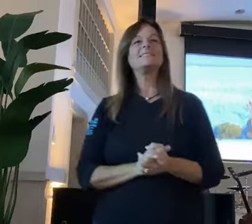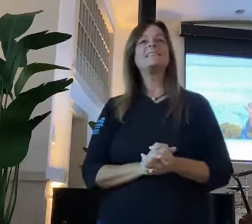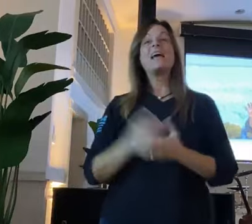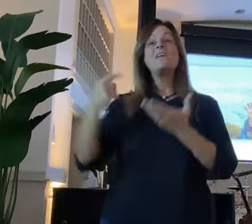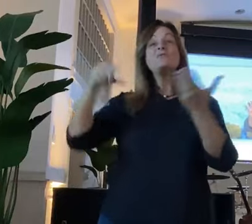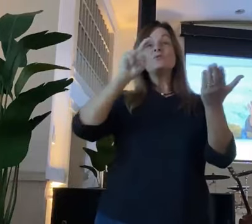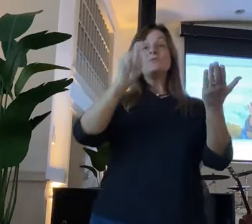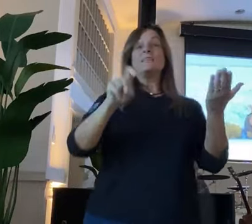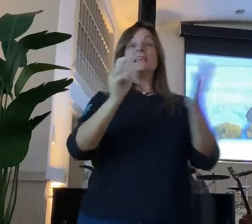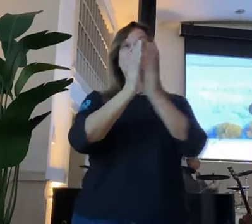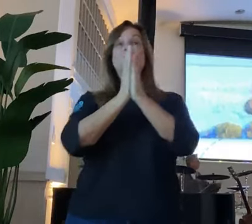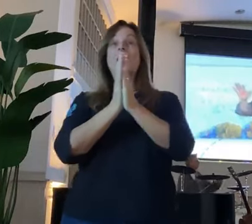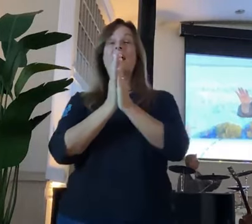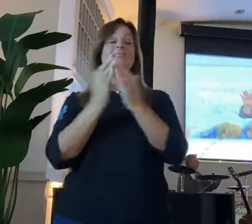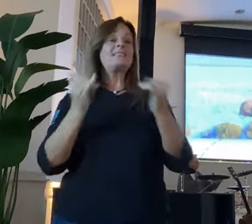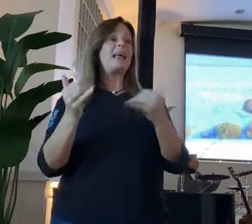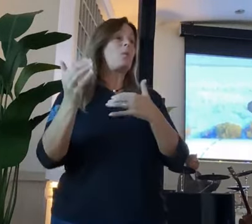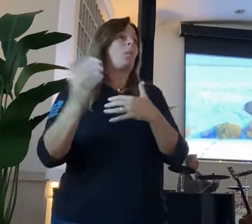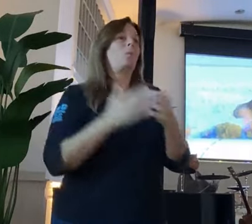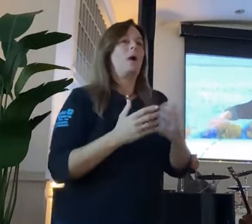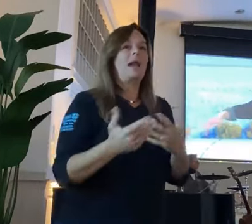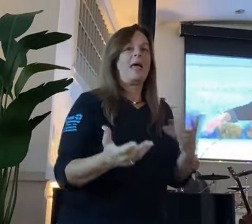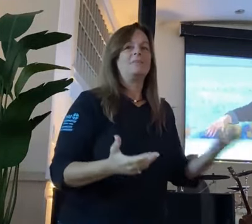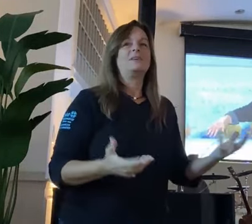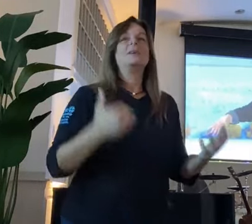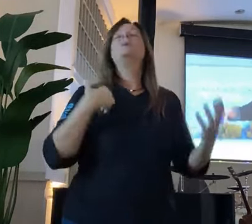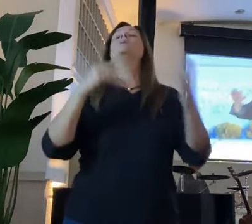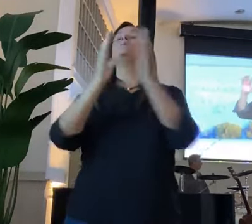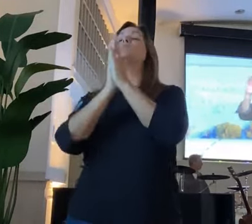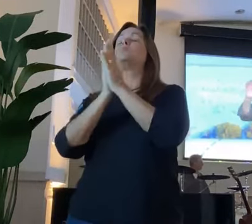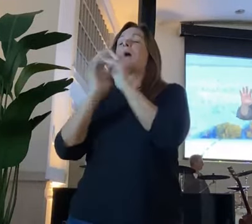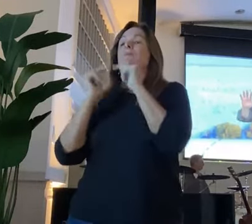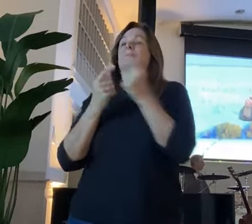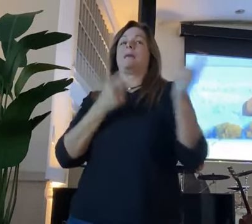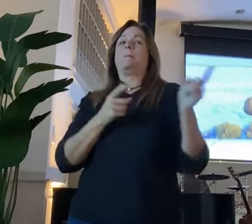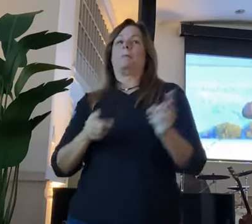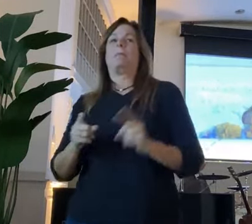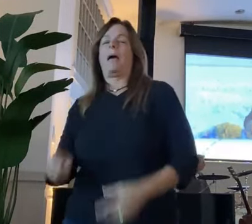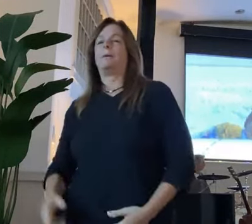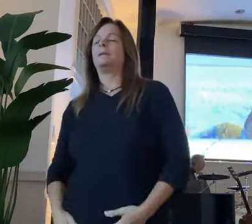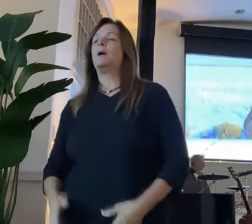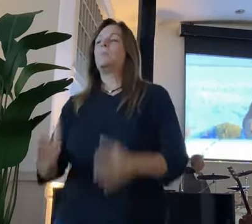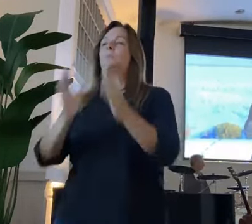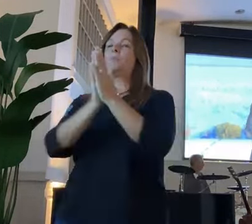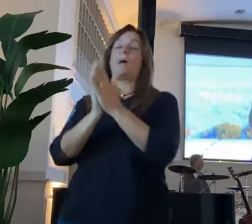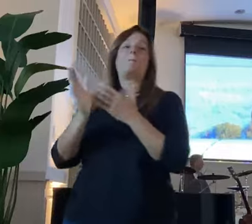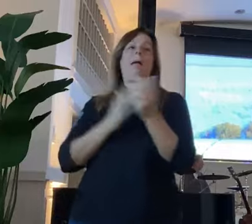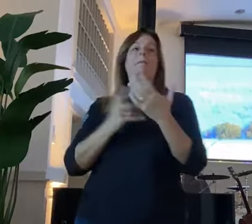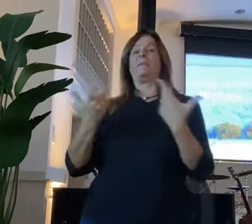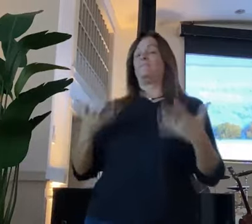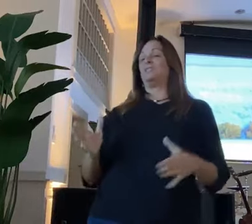if you need prayer today for anything, in all of our locations, our prayer teams are coming up. We'd love to pray with you. Maybe